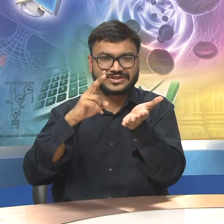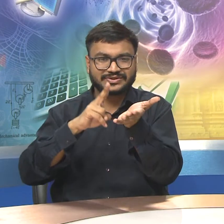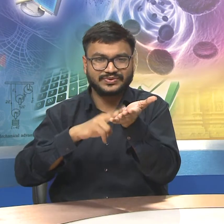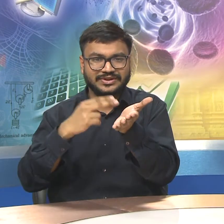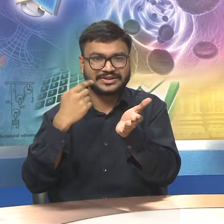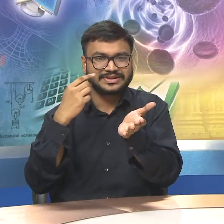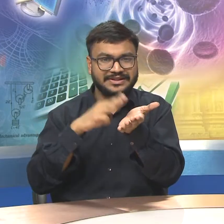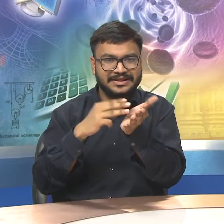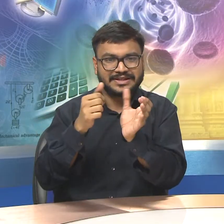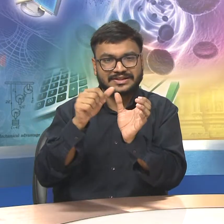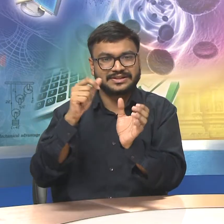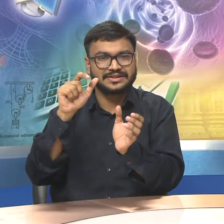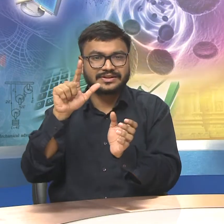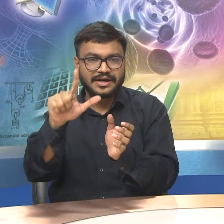Some signs are minimal pairs.